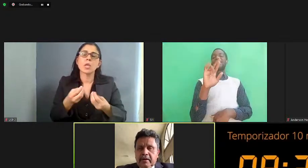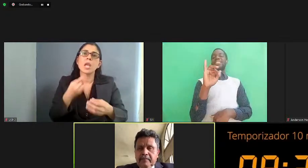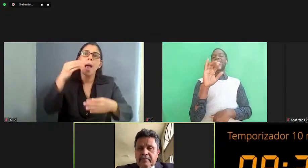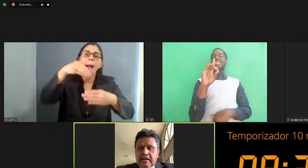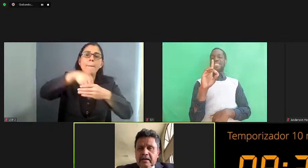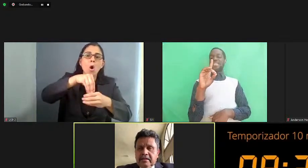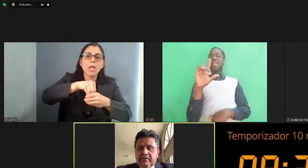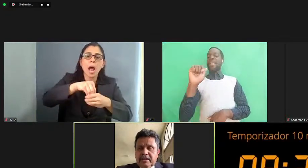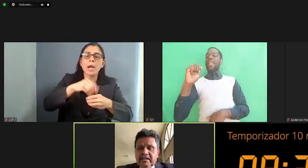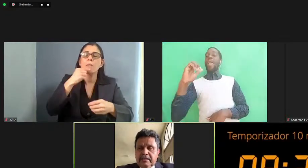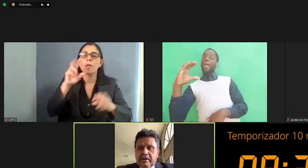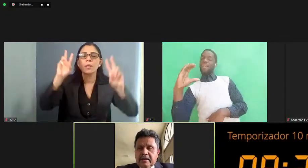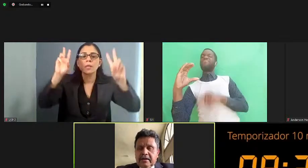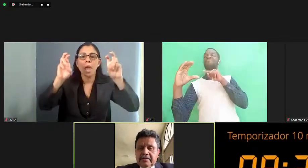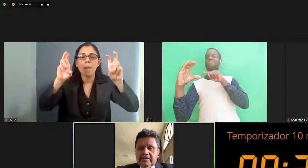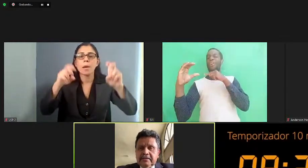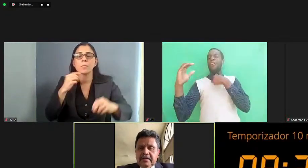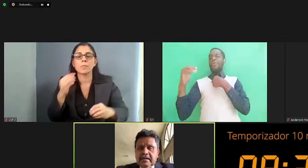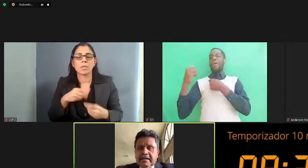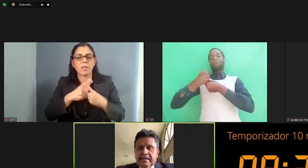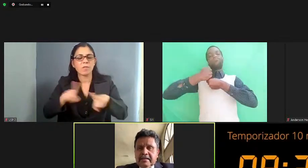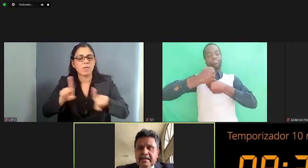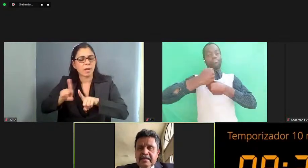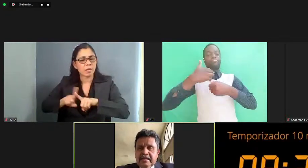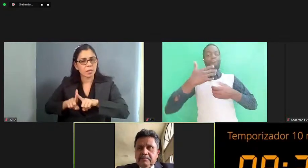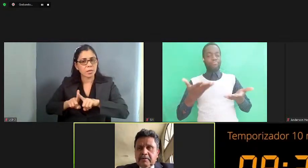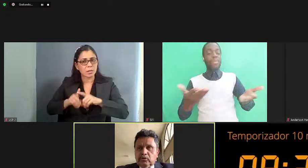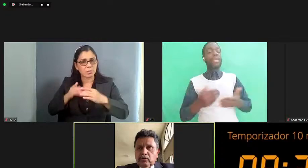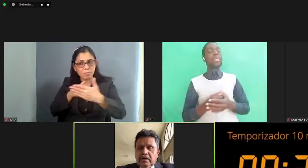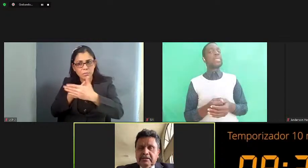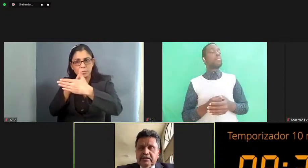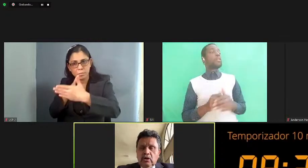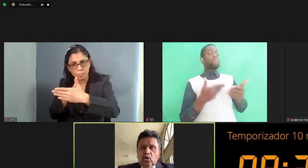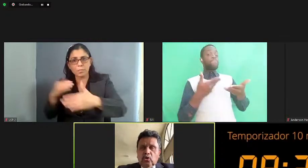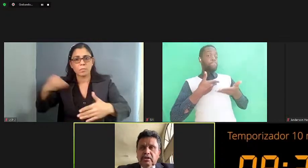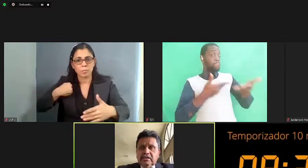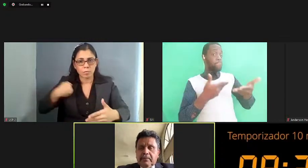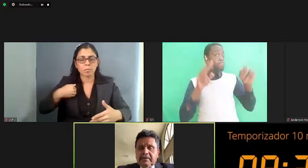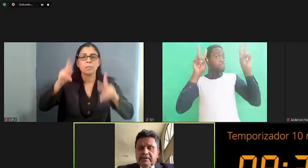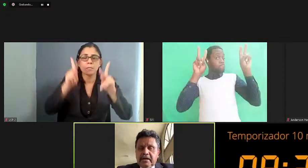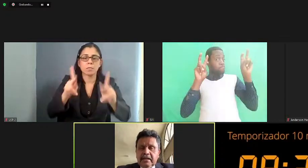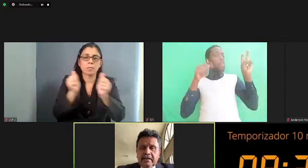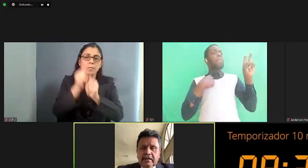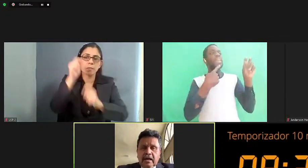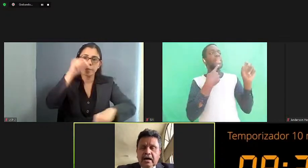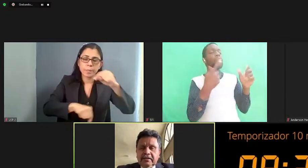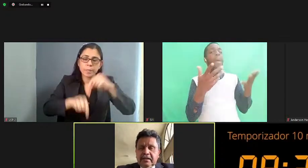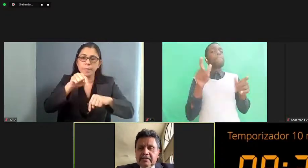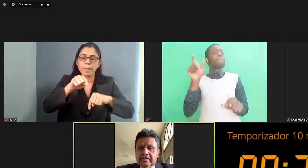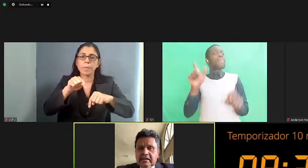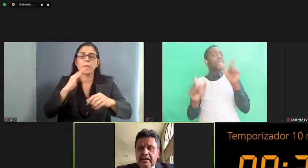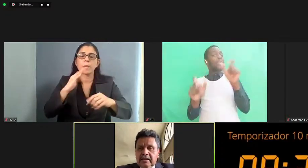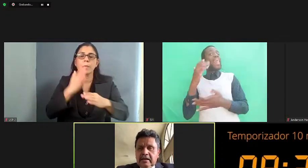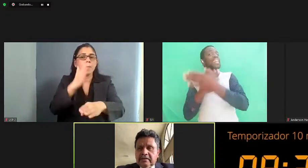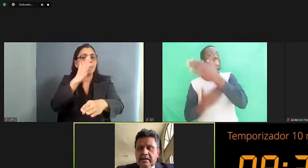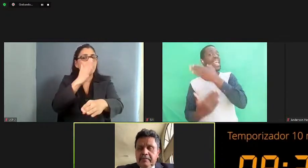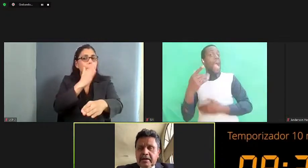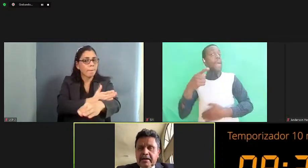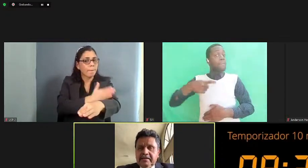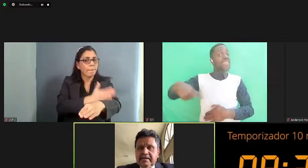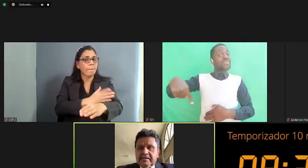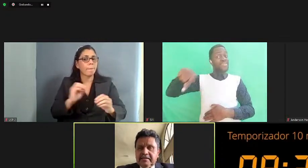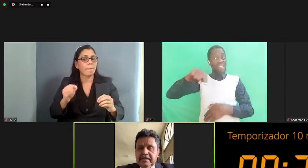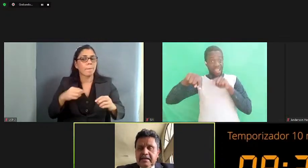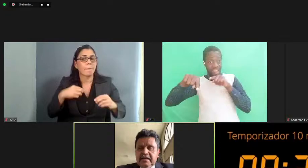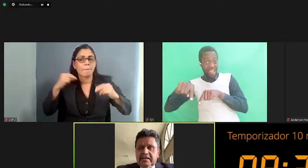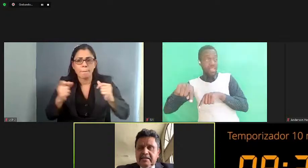management and disaster and disability of latin america and the caribbean our stock has to talk about persons